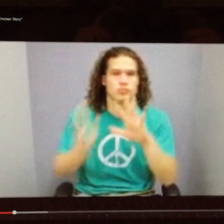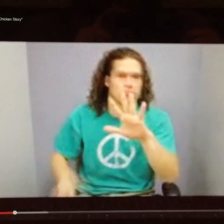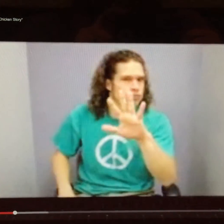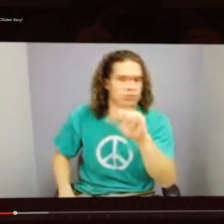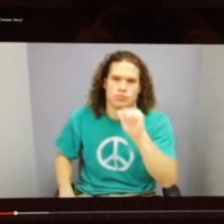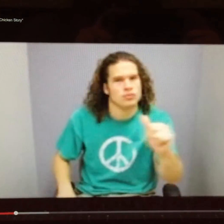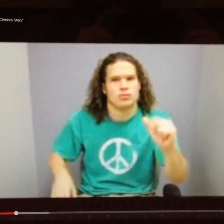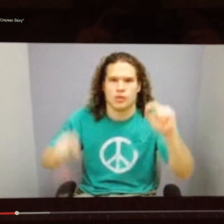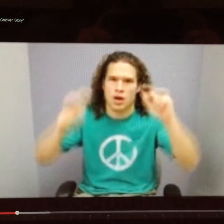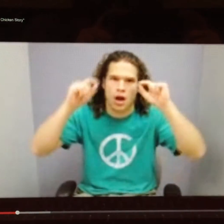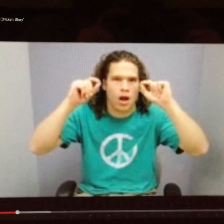go to bed.